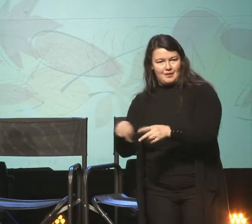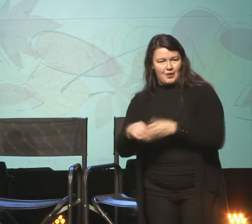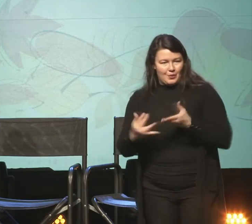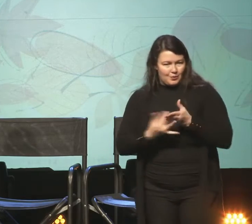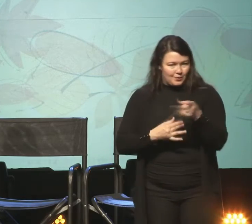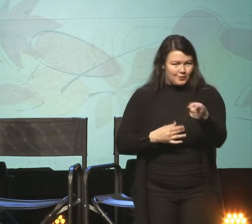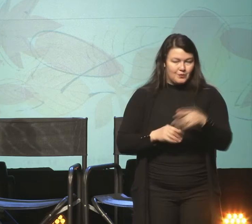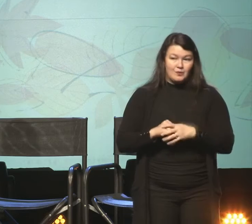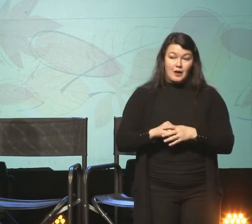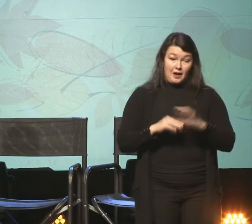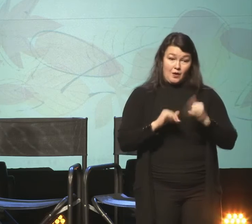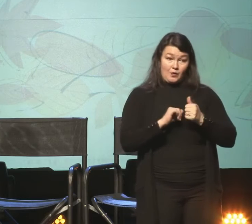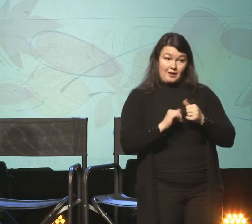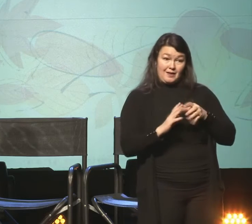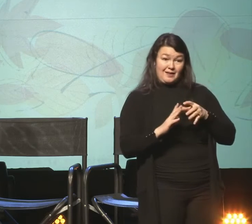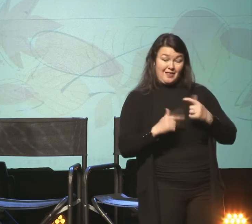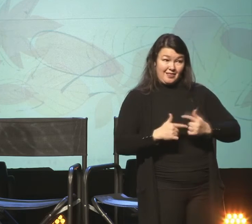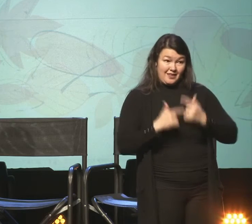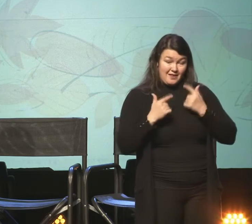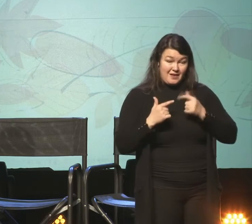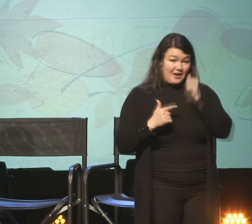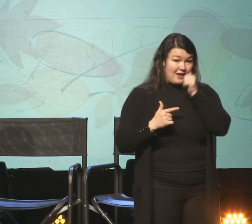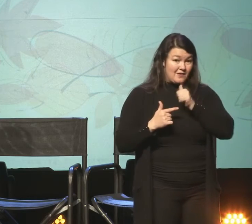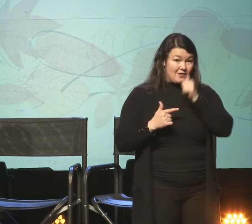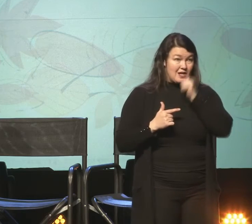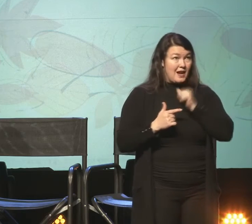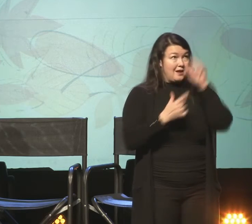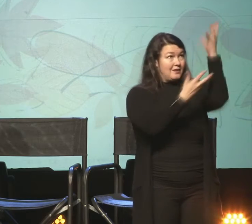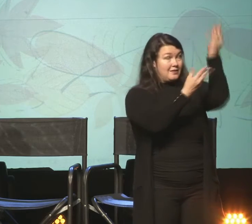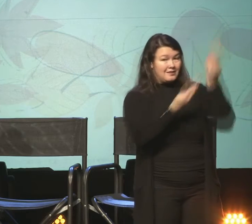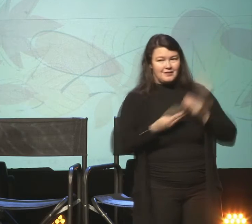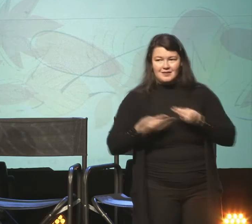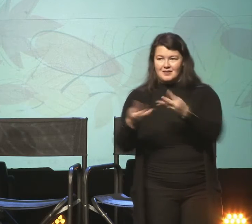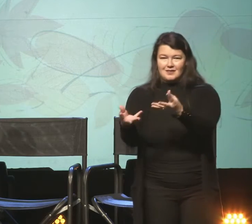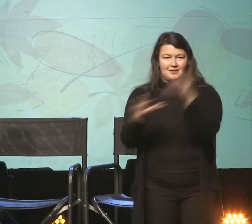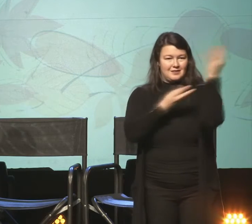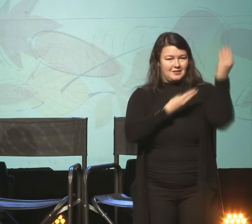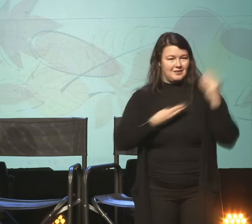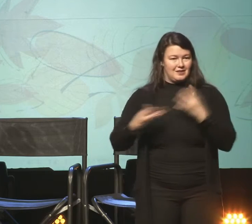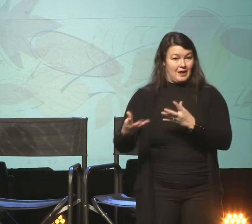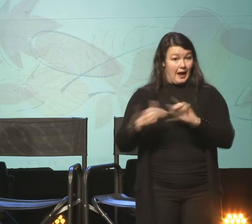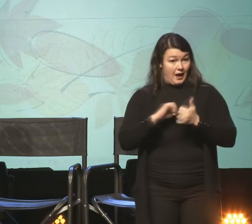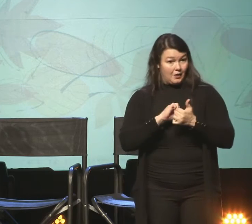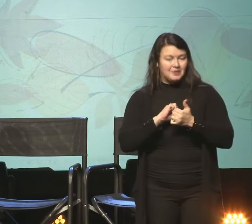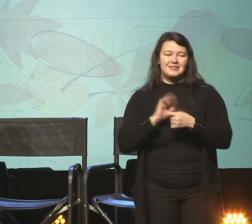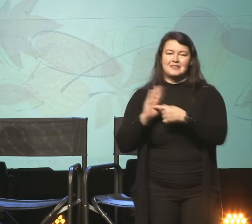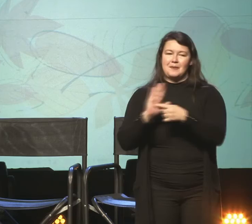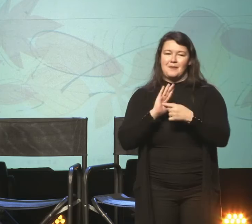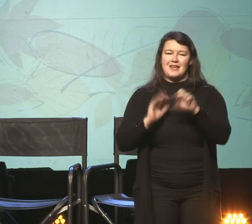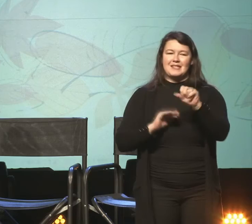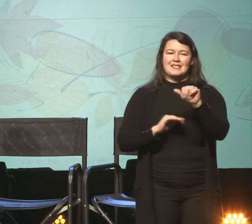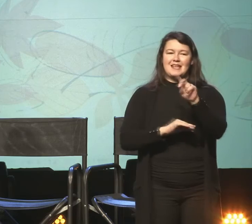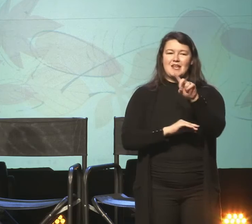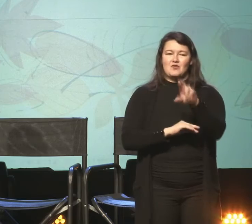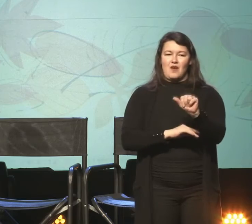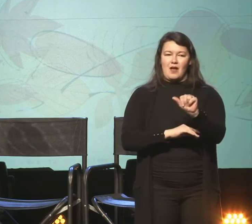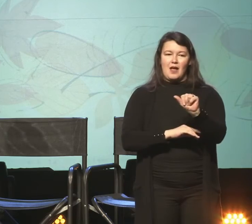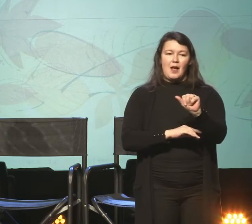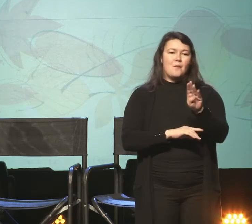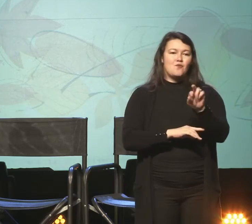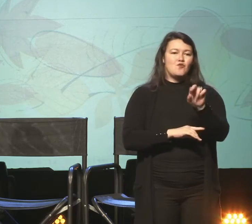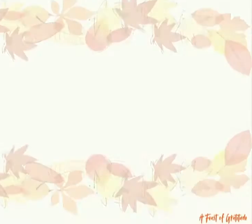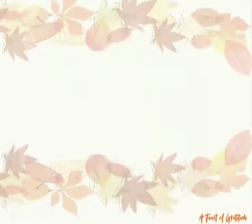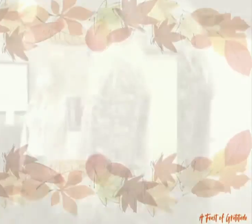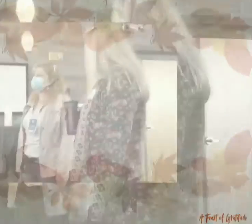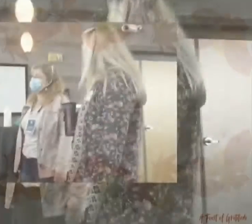how this can be lived out in our everyday normal lives, we're going to talk with Sandy G. and Greco Brown for just a moment, one of our new council members. Do me a